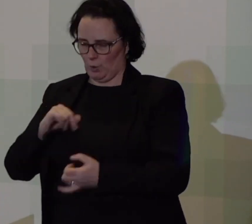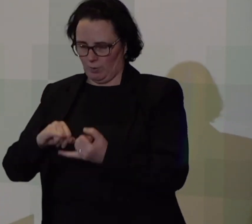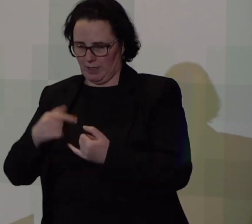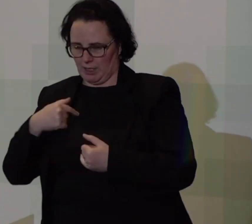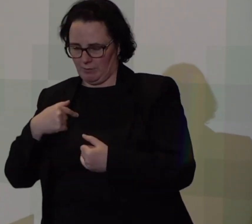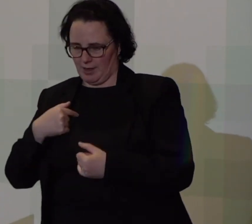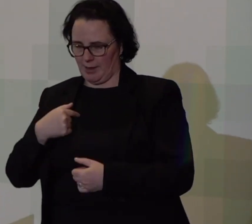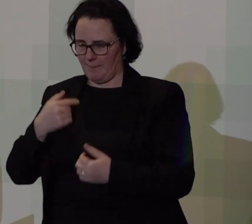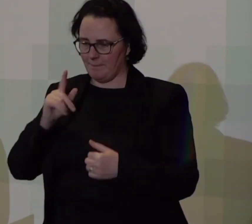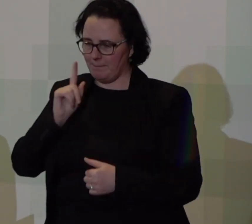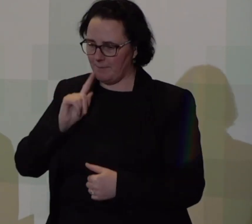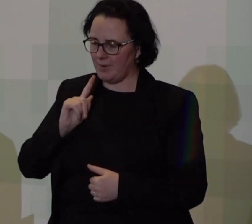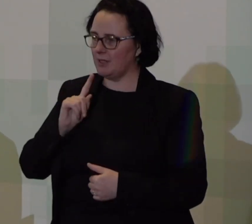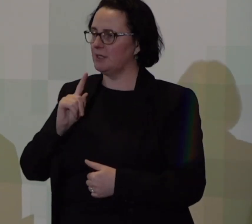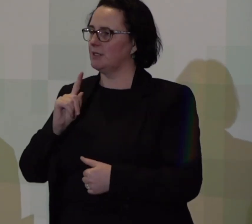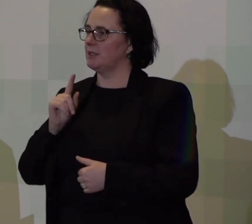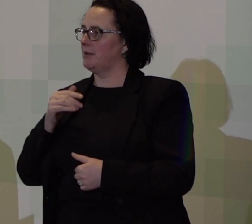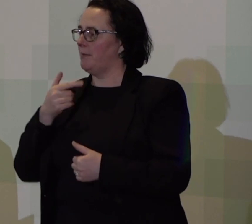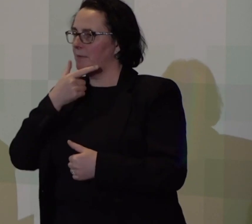female, masculine or feminine.